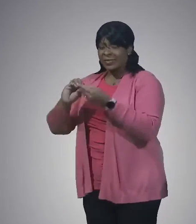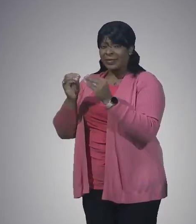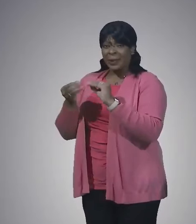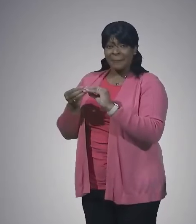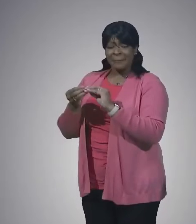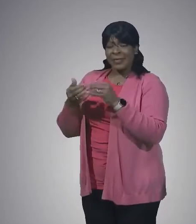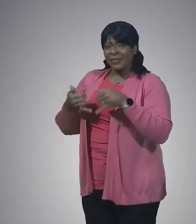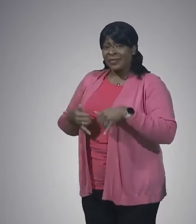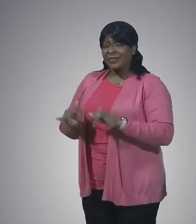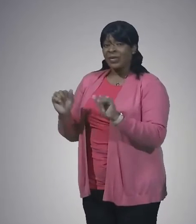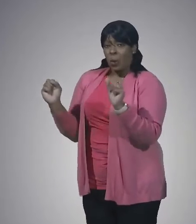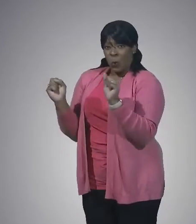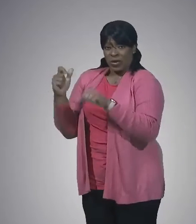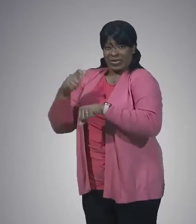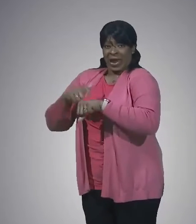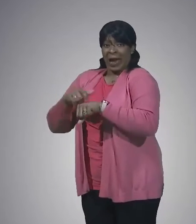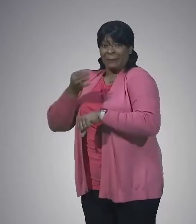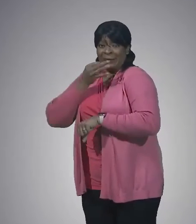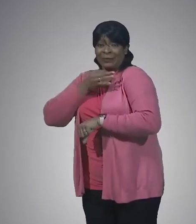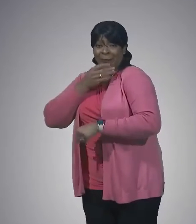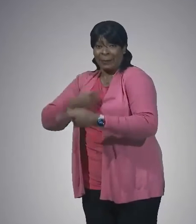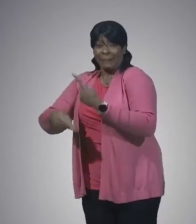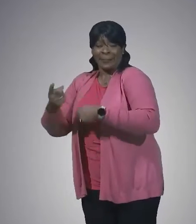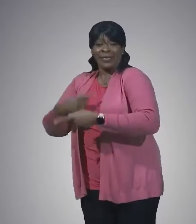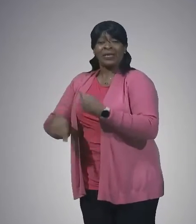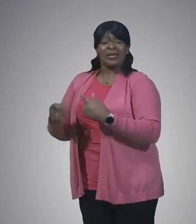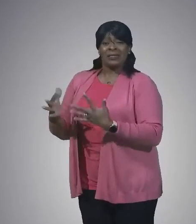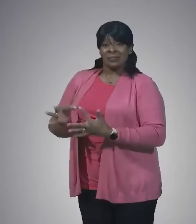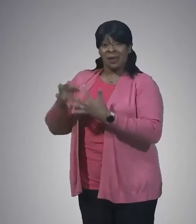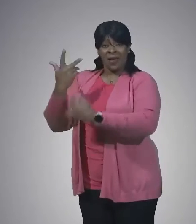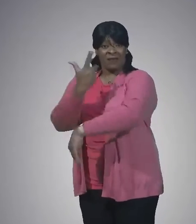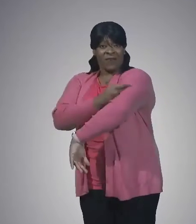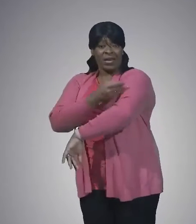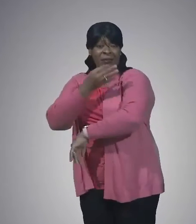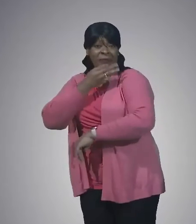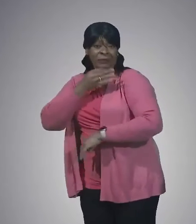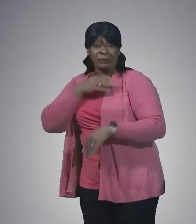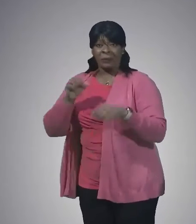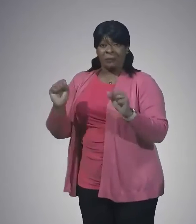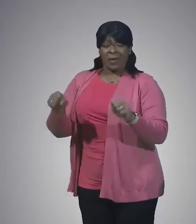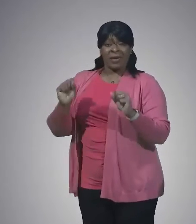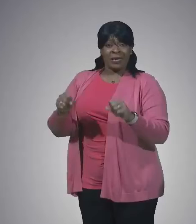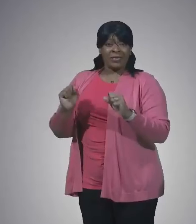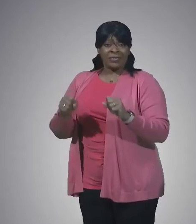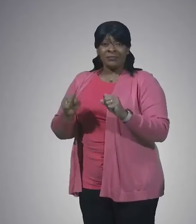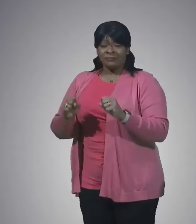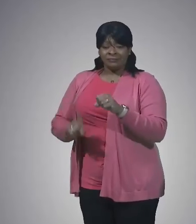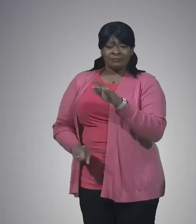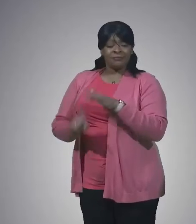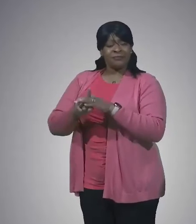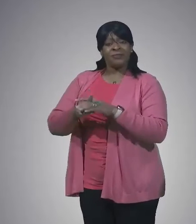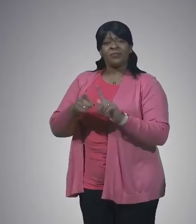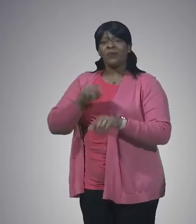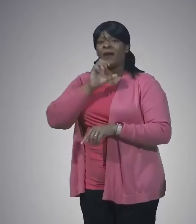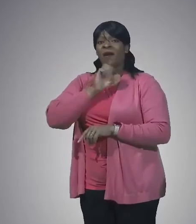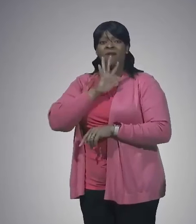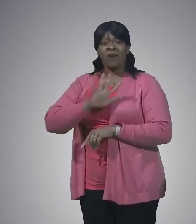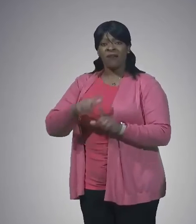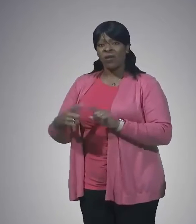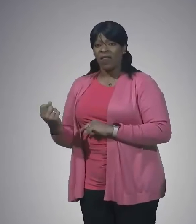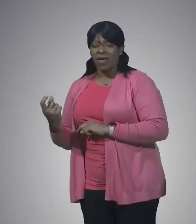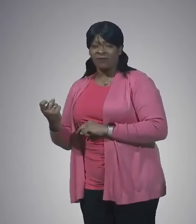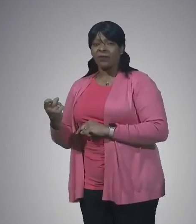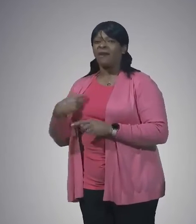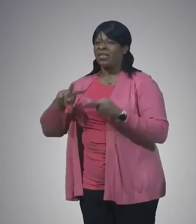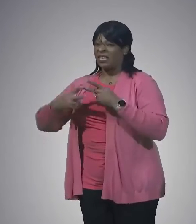heading into the winter, especially as vaccines are about to possibly come online for 5 to 11-year-olds? And I'll